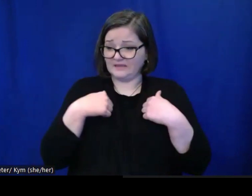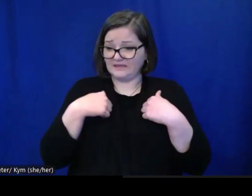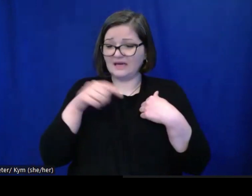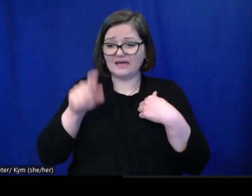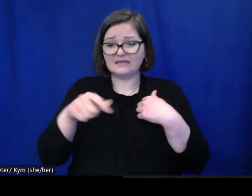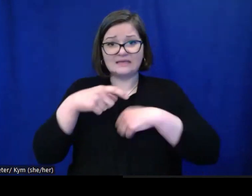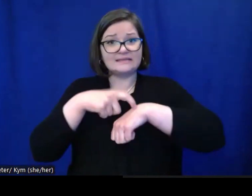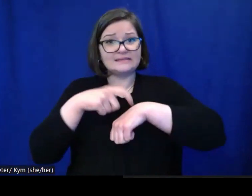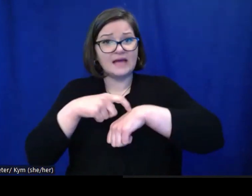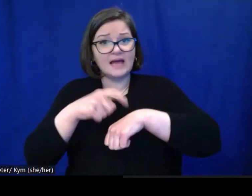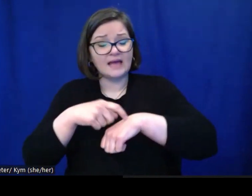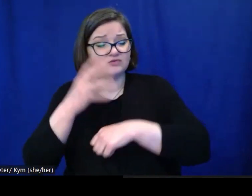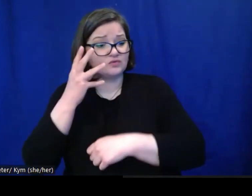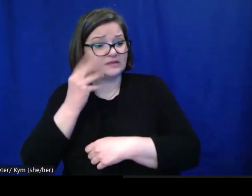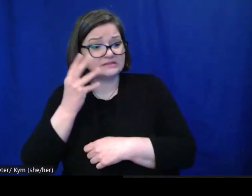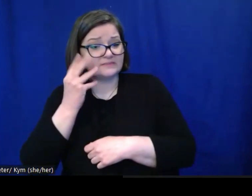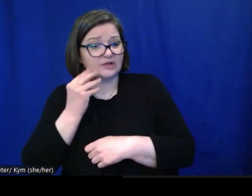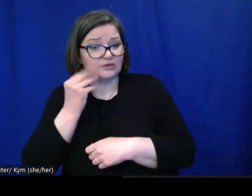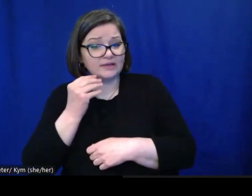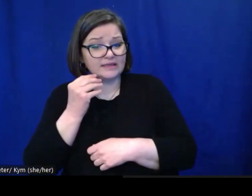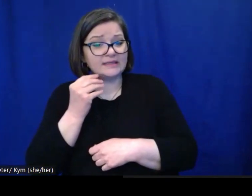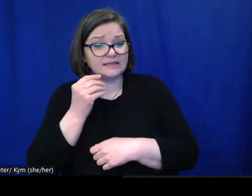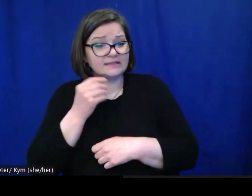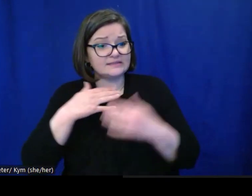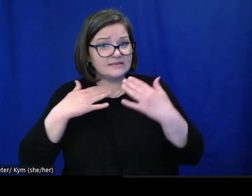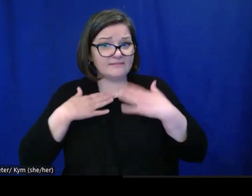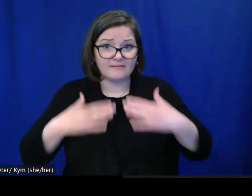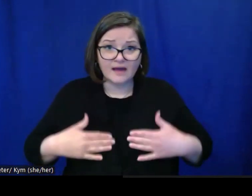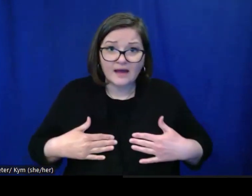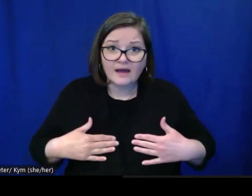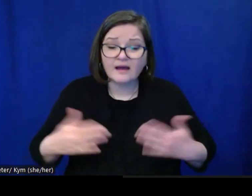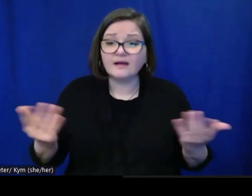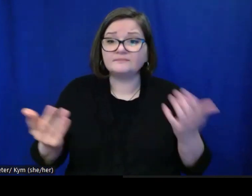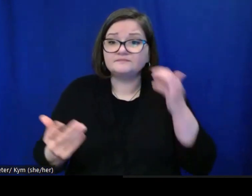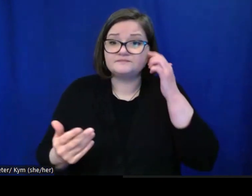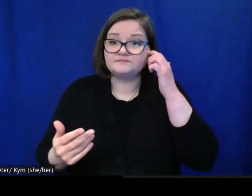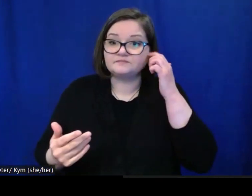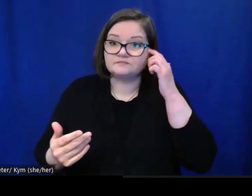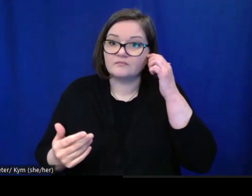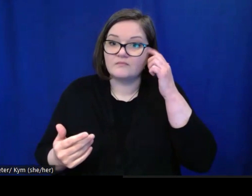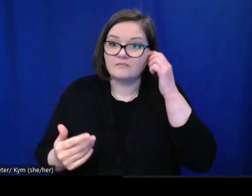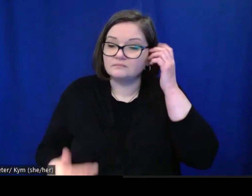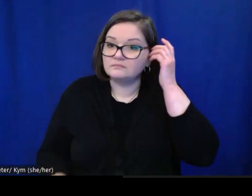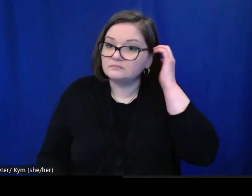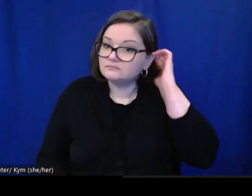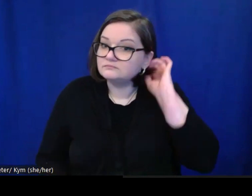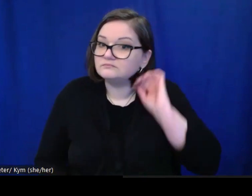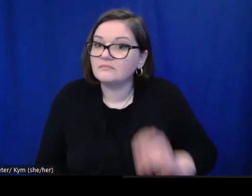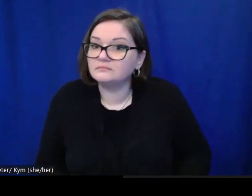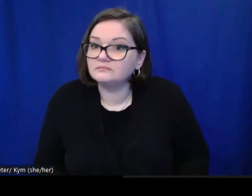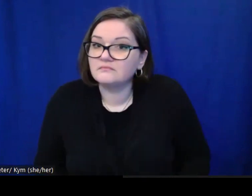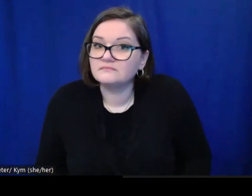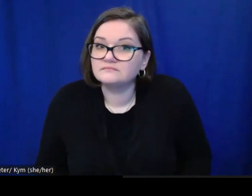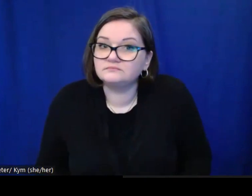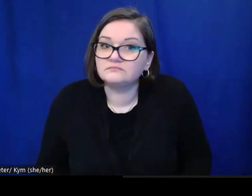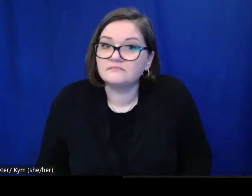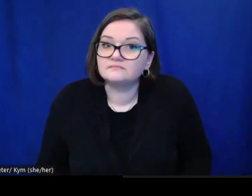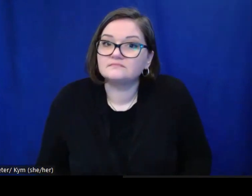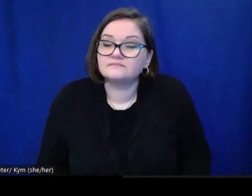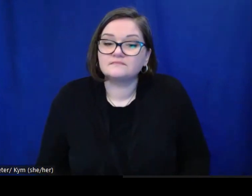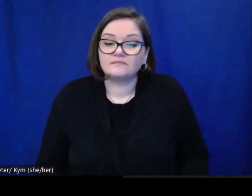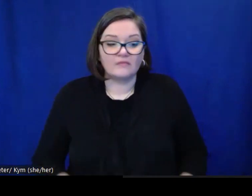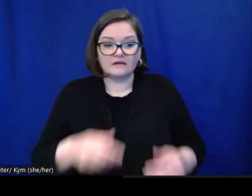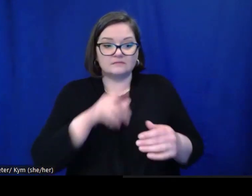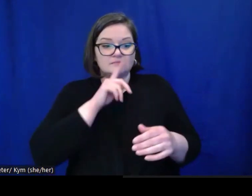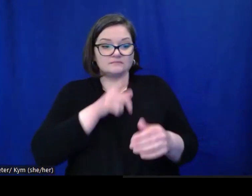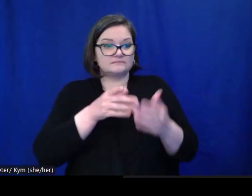to experience those things in my body and experience, just in general,